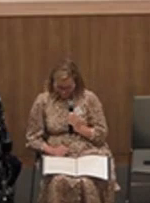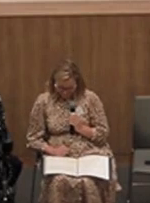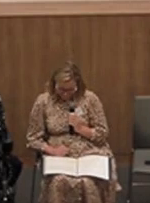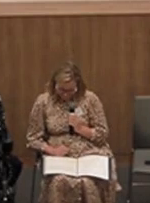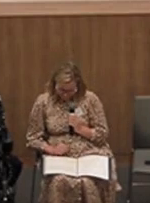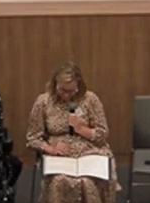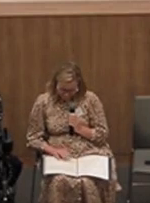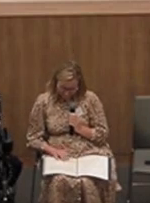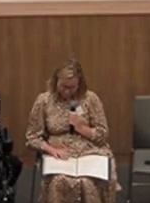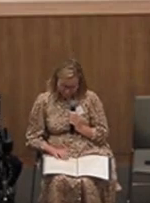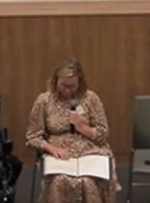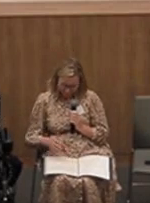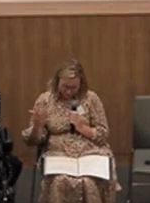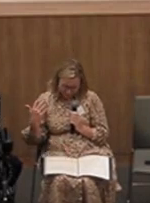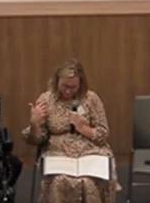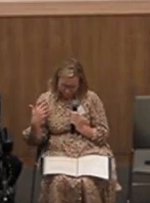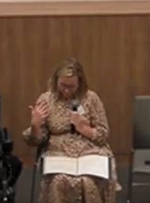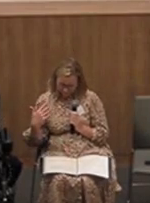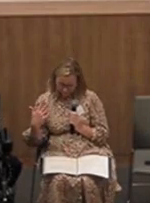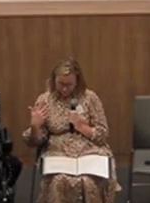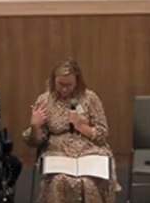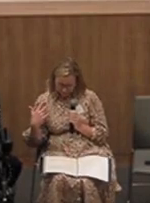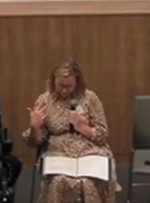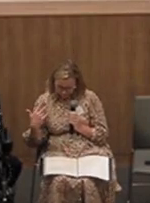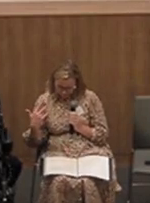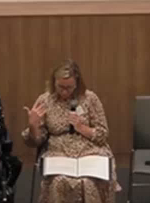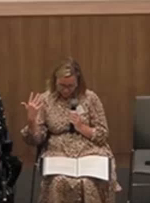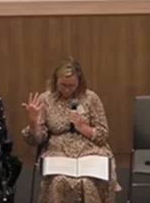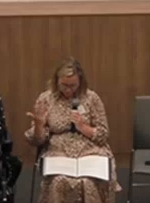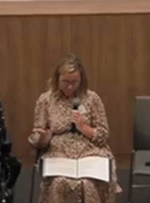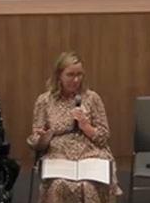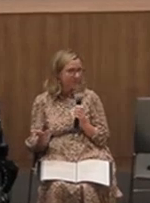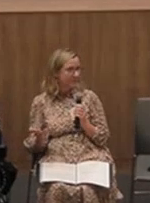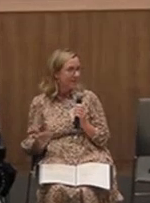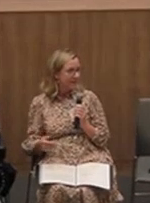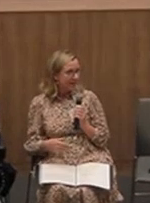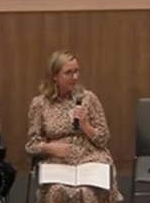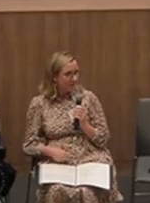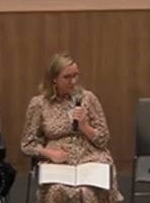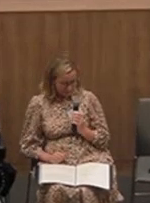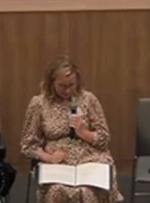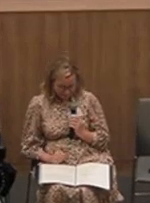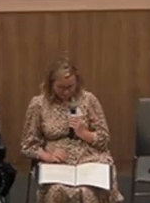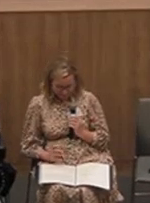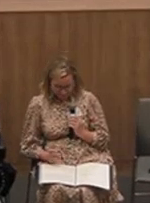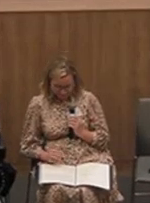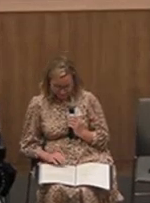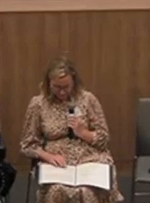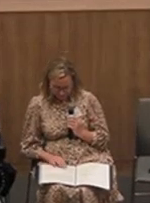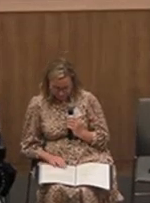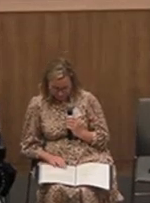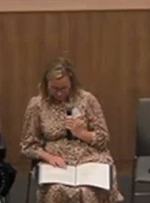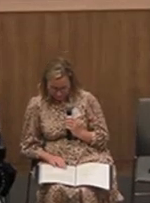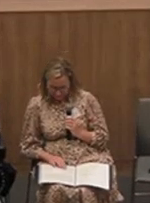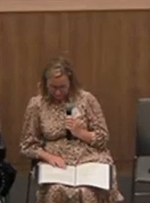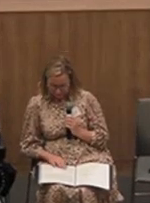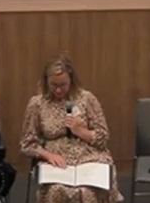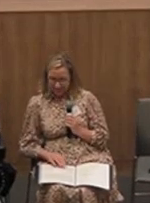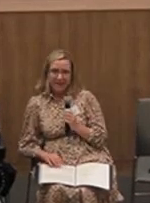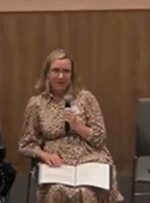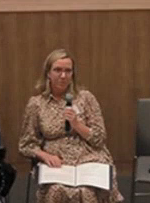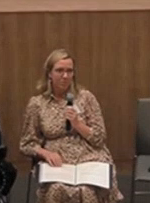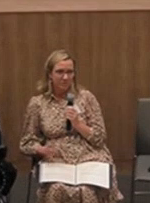long event. Thank you for taking the time to learn about the Disability Health Network and North Metro's activities in the disability